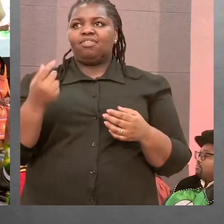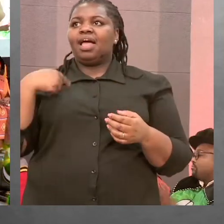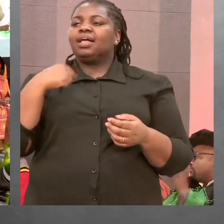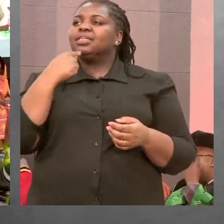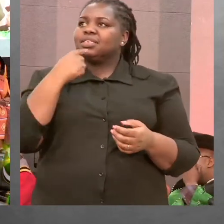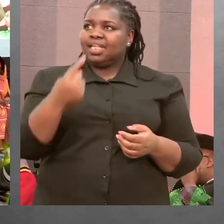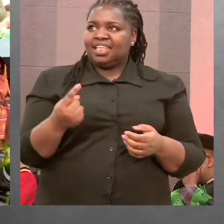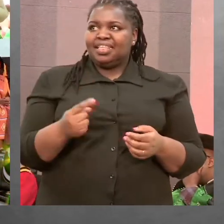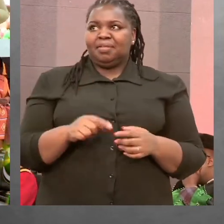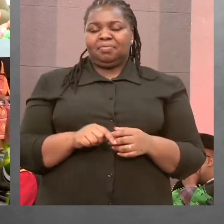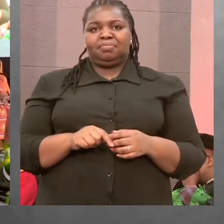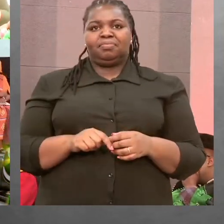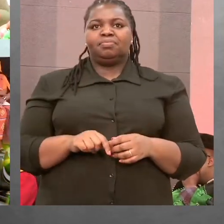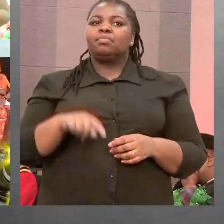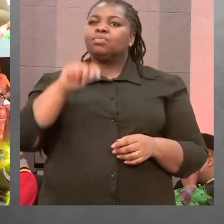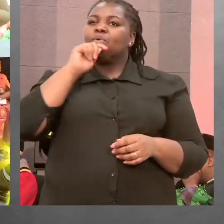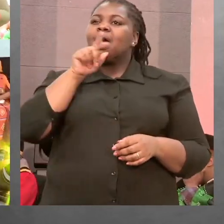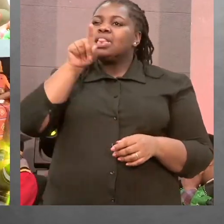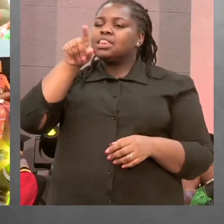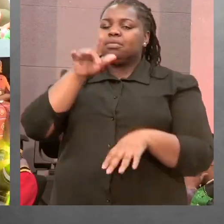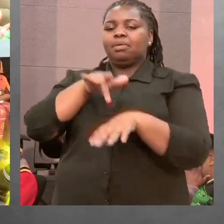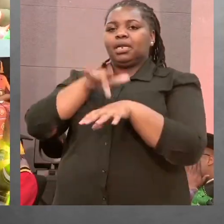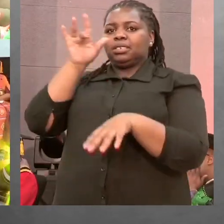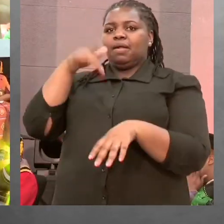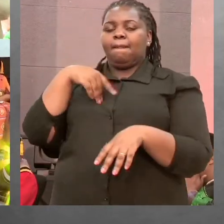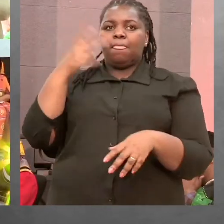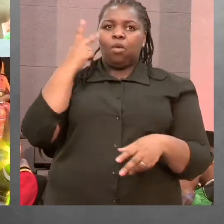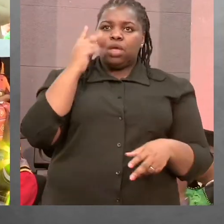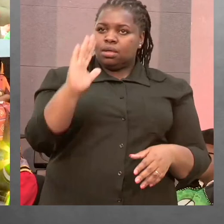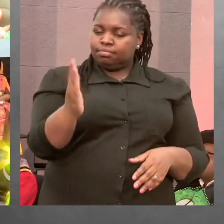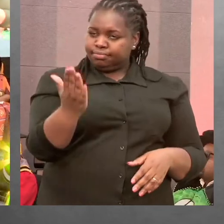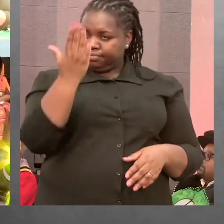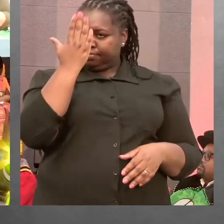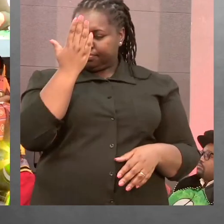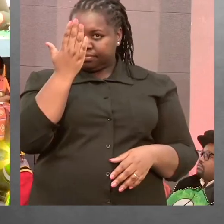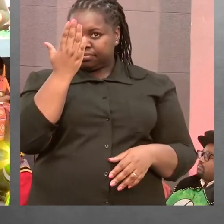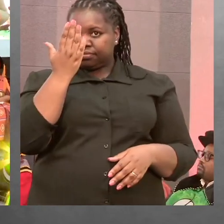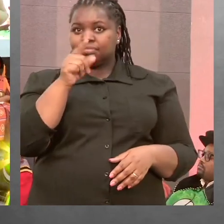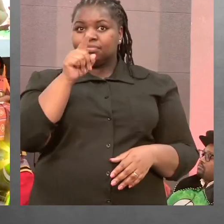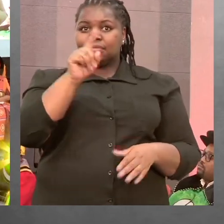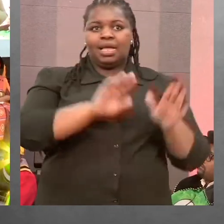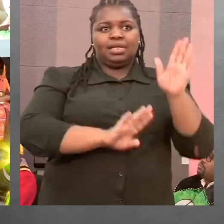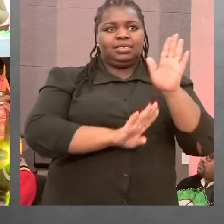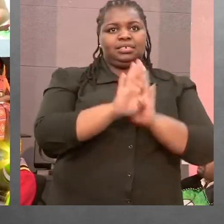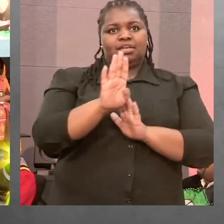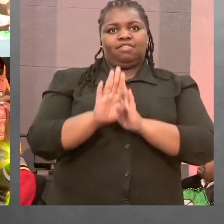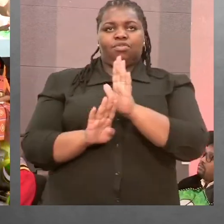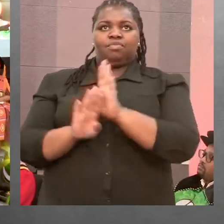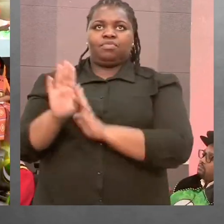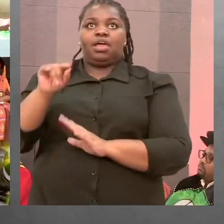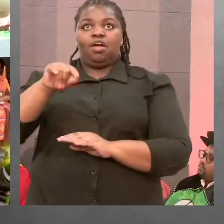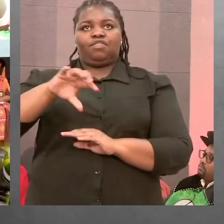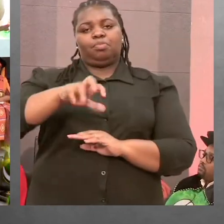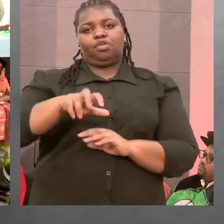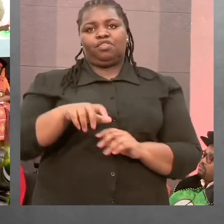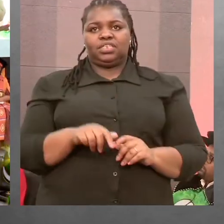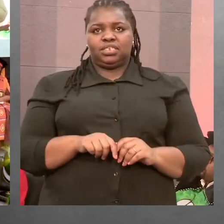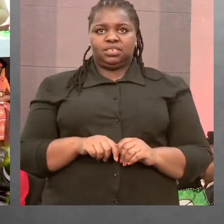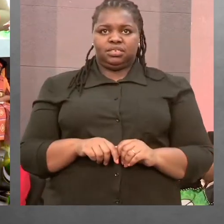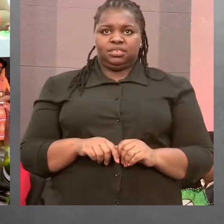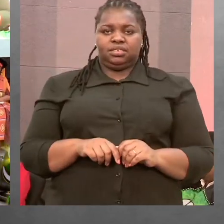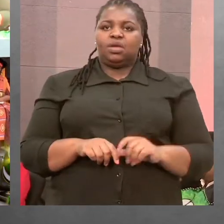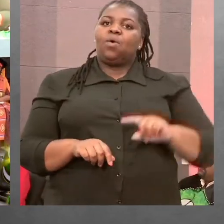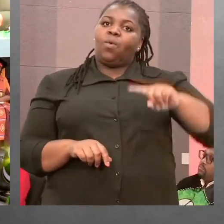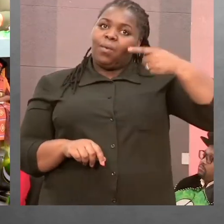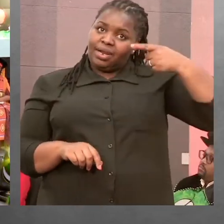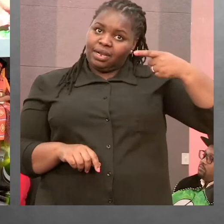saying it's going to be critical that we look very closely on the developmental trajectory of the province.